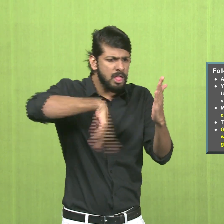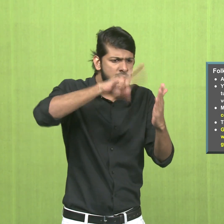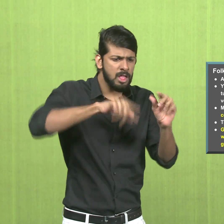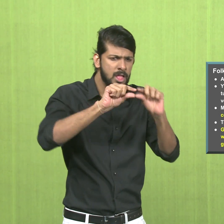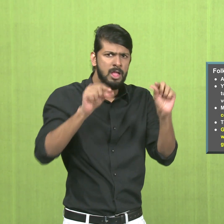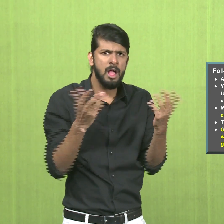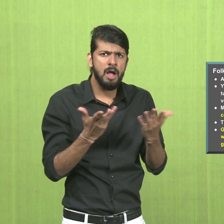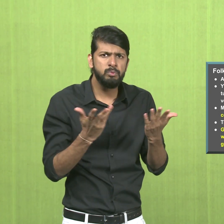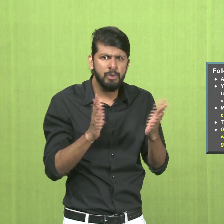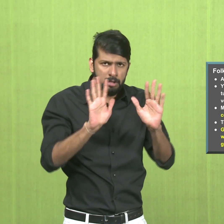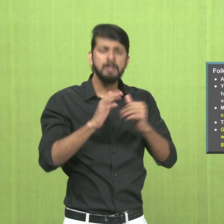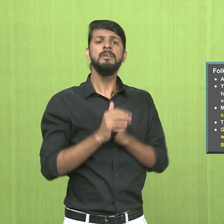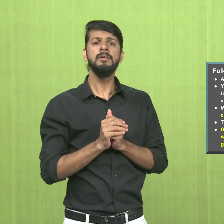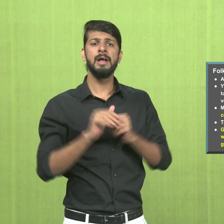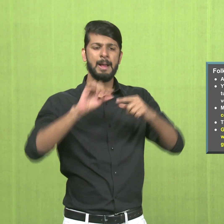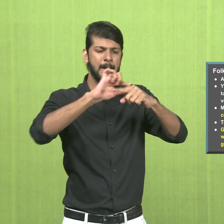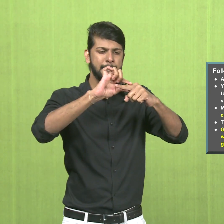How do they make a brush?